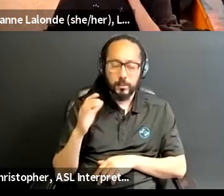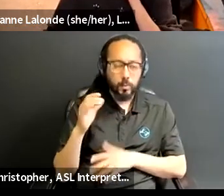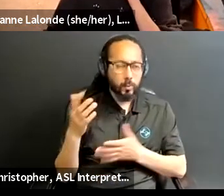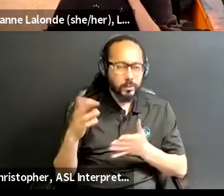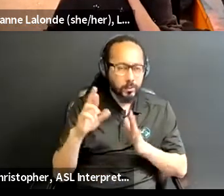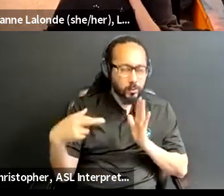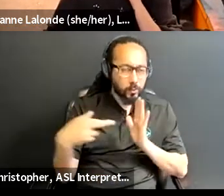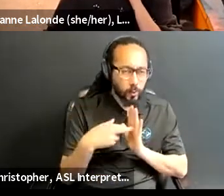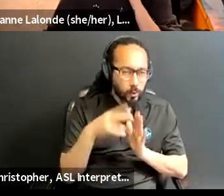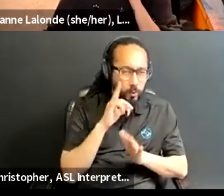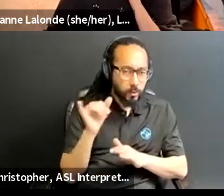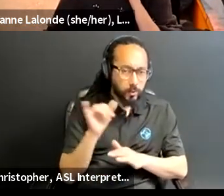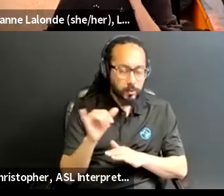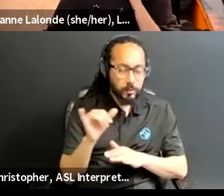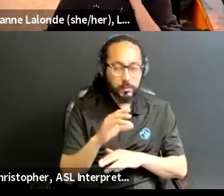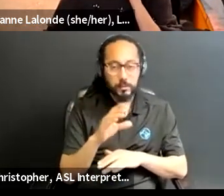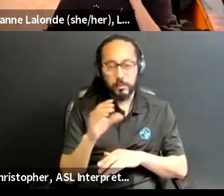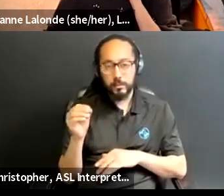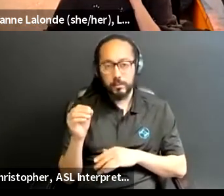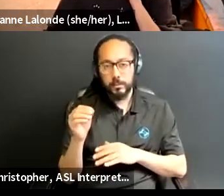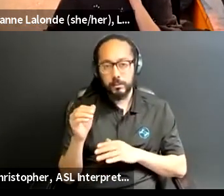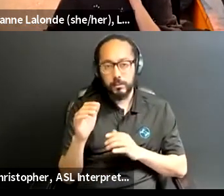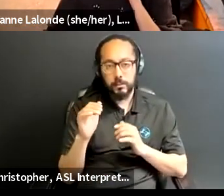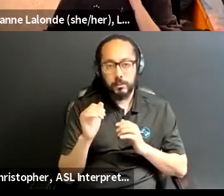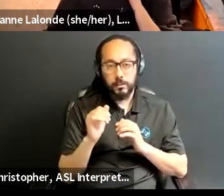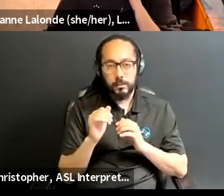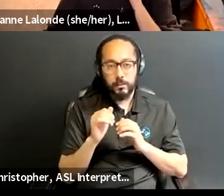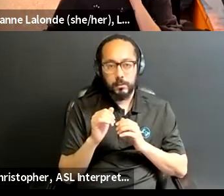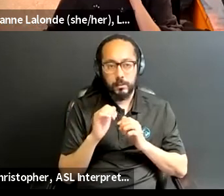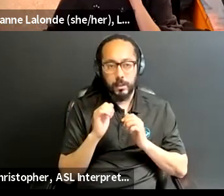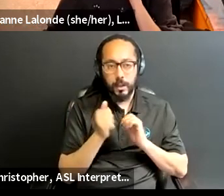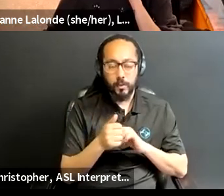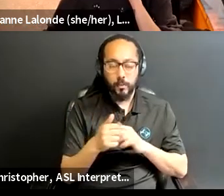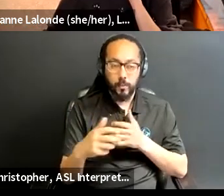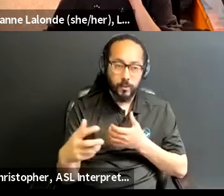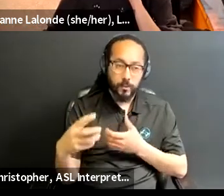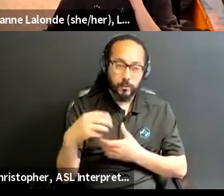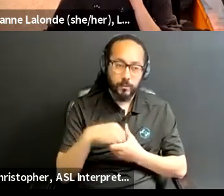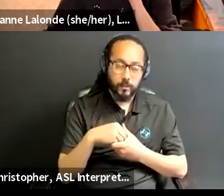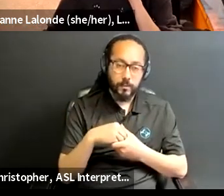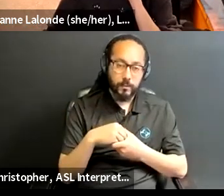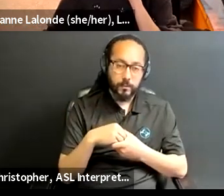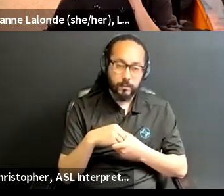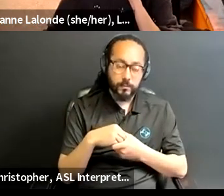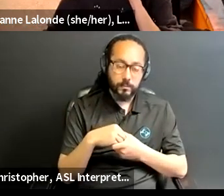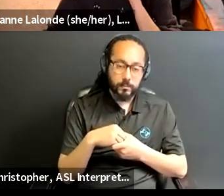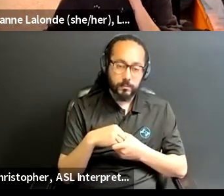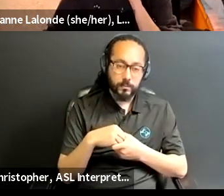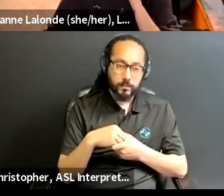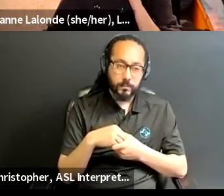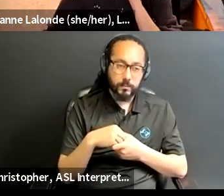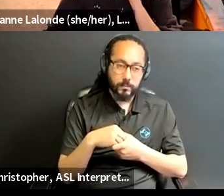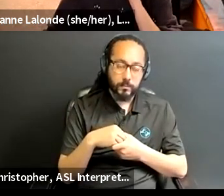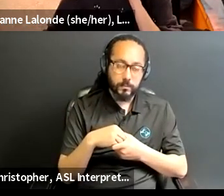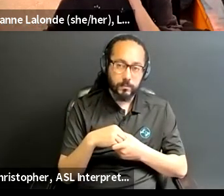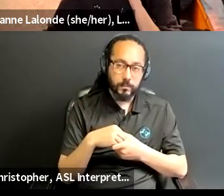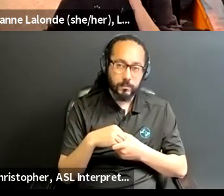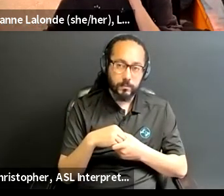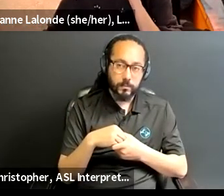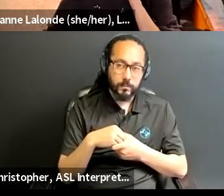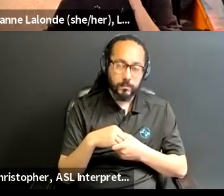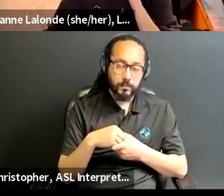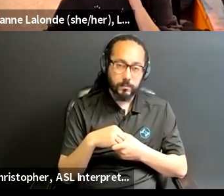a little bit about how you may involve, and I don't know if this is the place to include